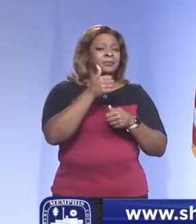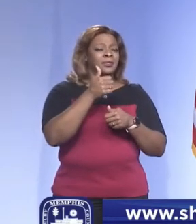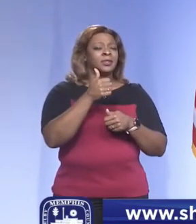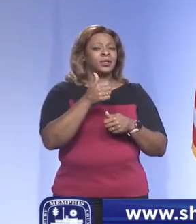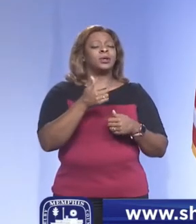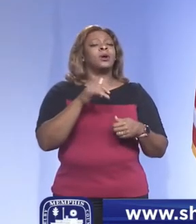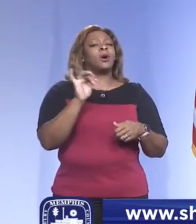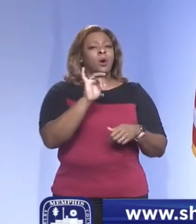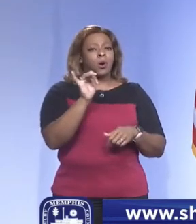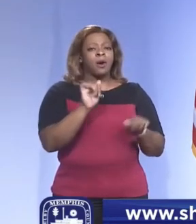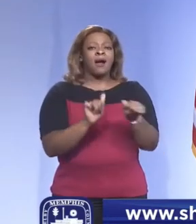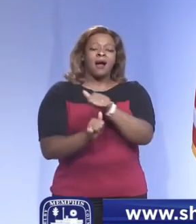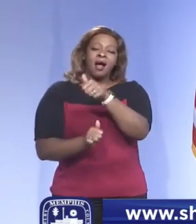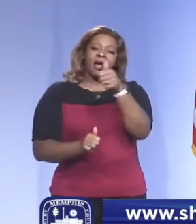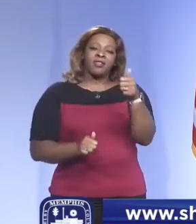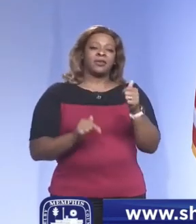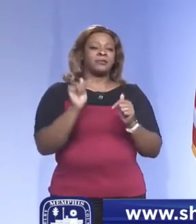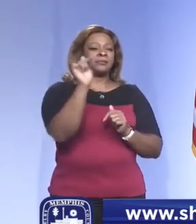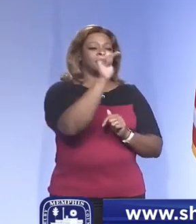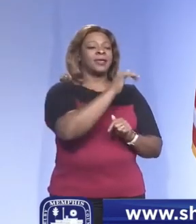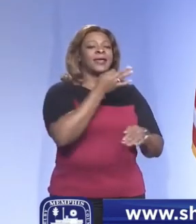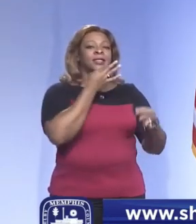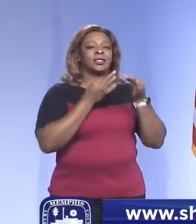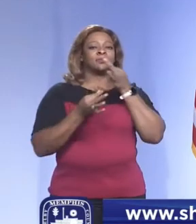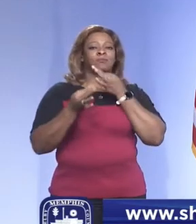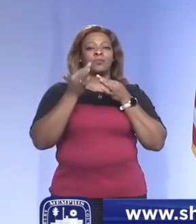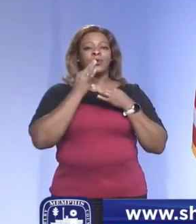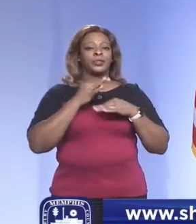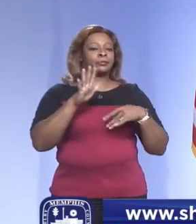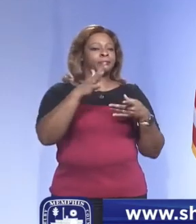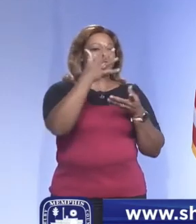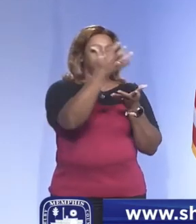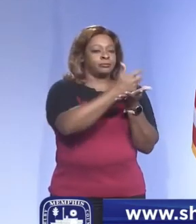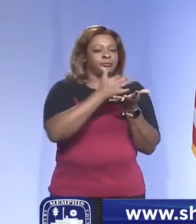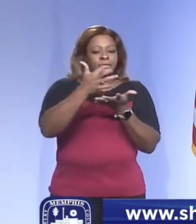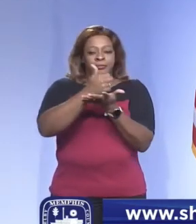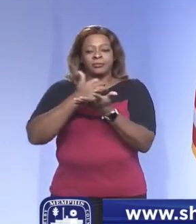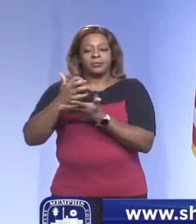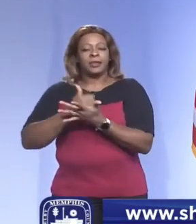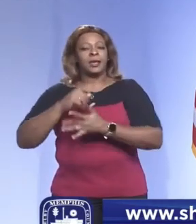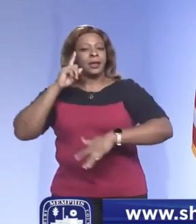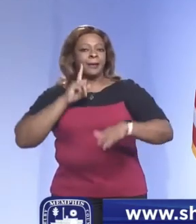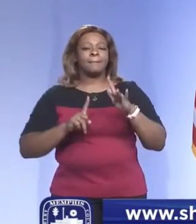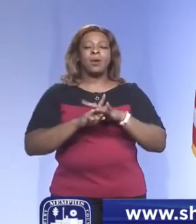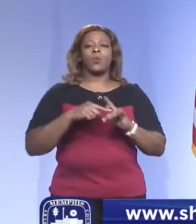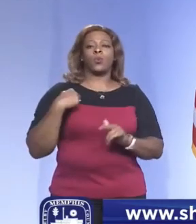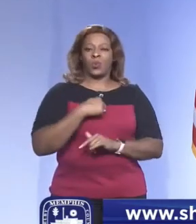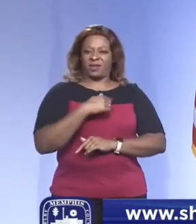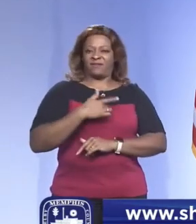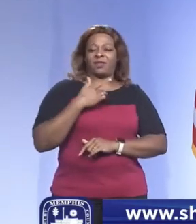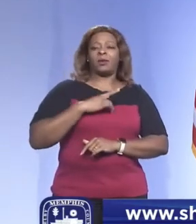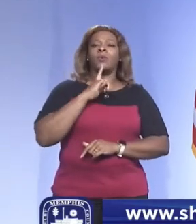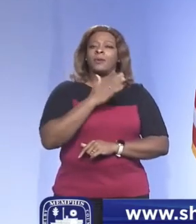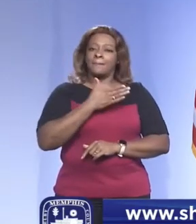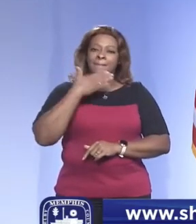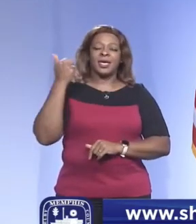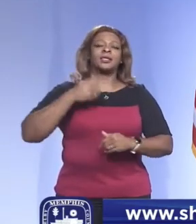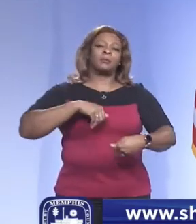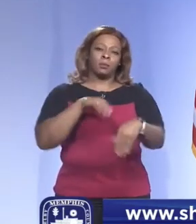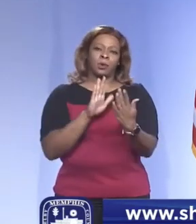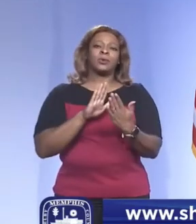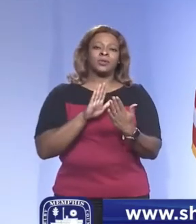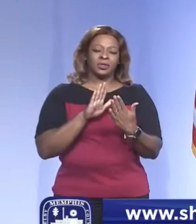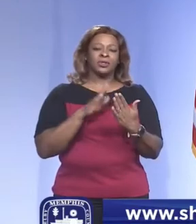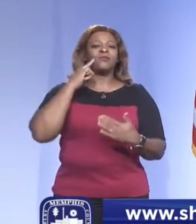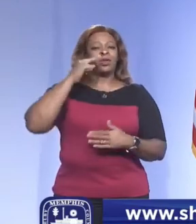as well as other expertise for us to come up with what we think is the best approach